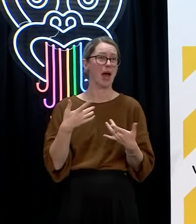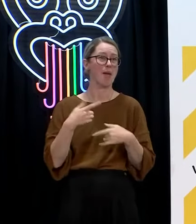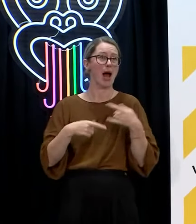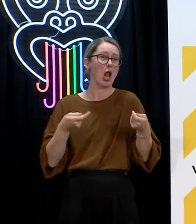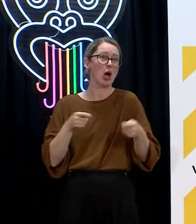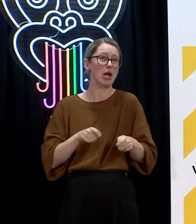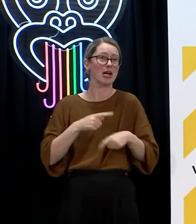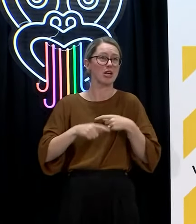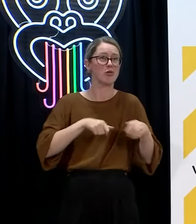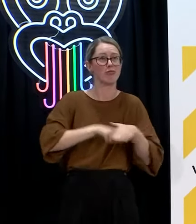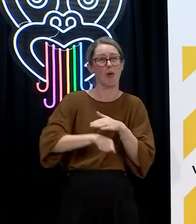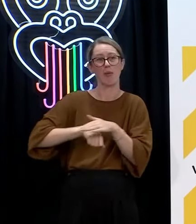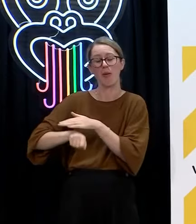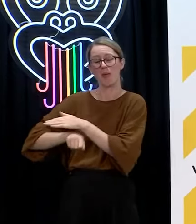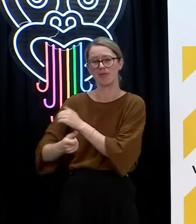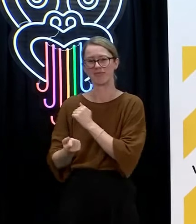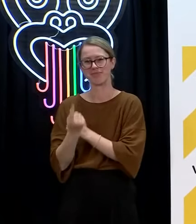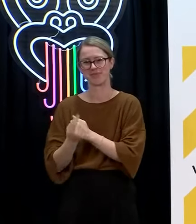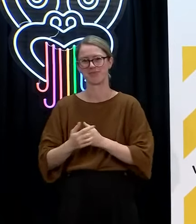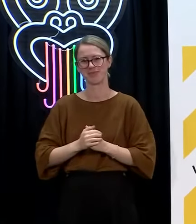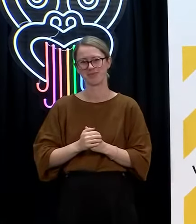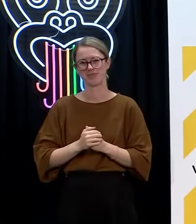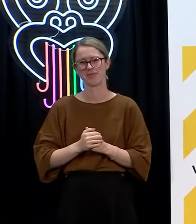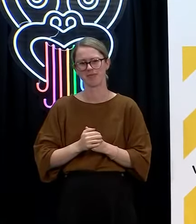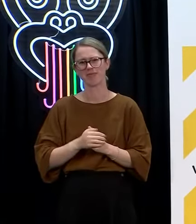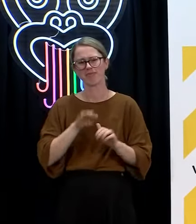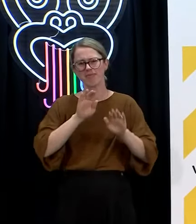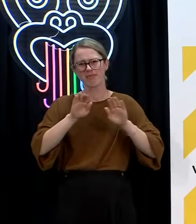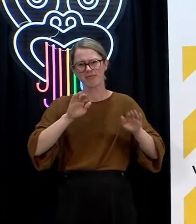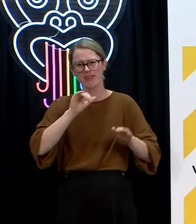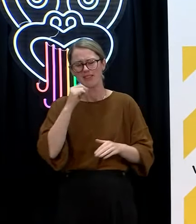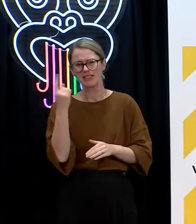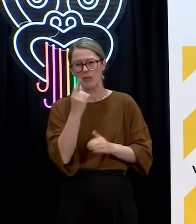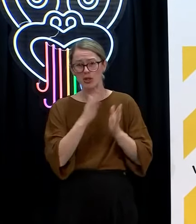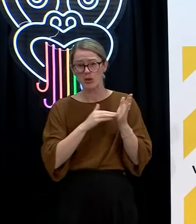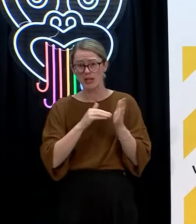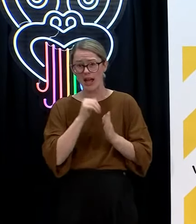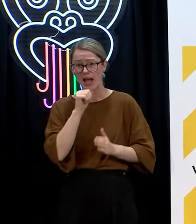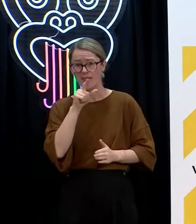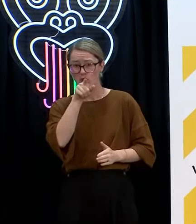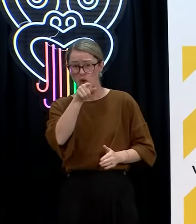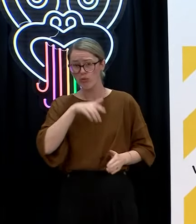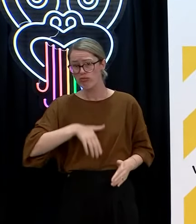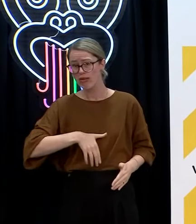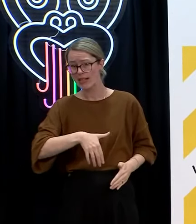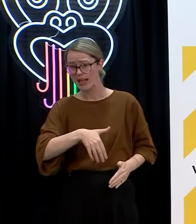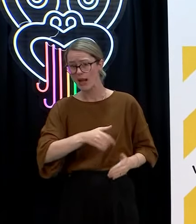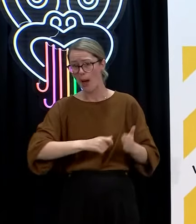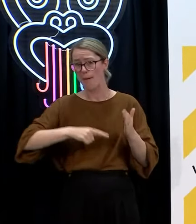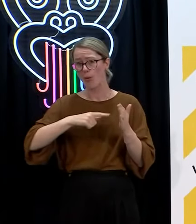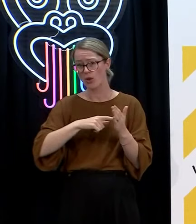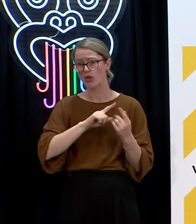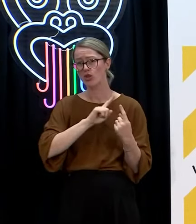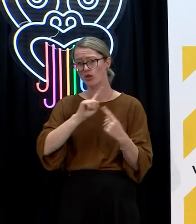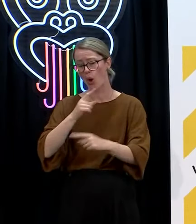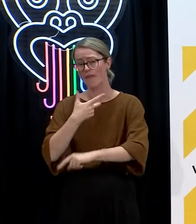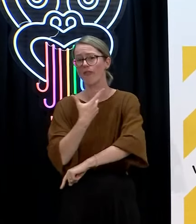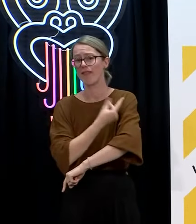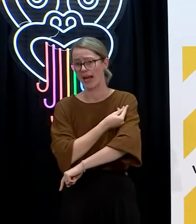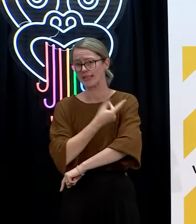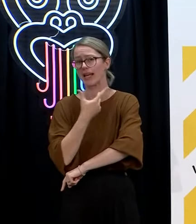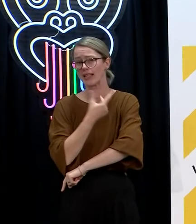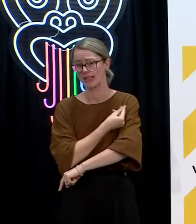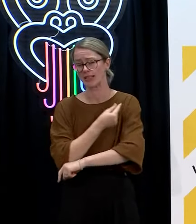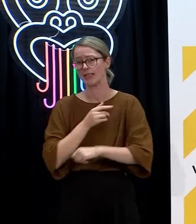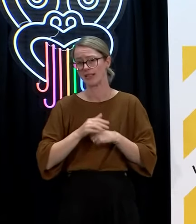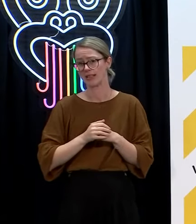they continue arriving. It's timely to remind anyone in the country who is expecting a baby about the importance of getting vaccinated.